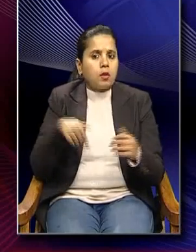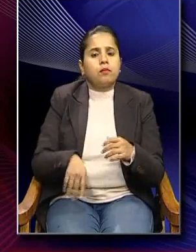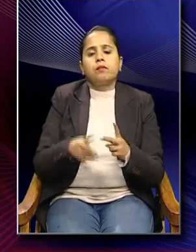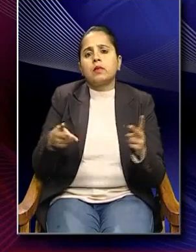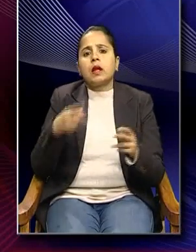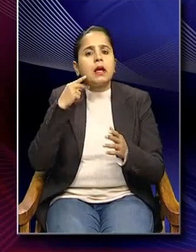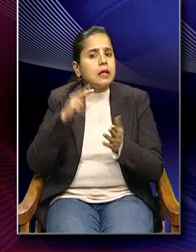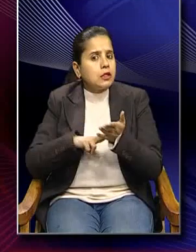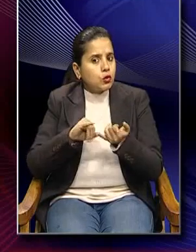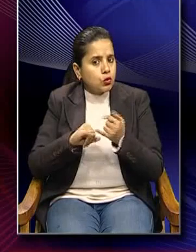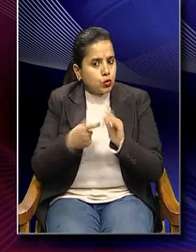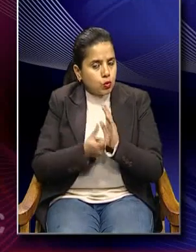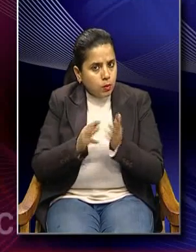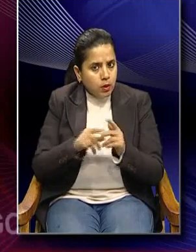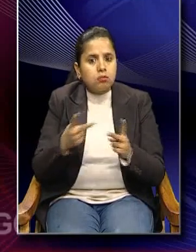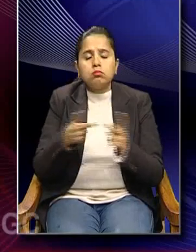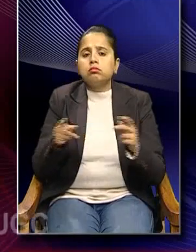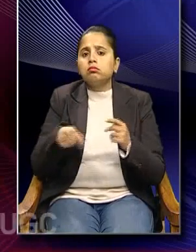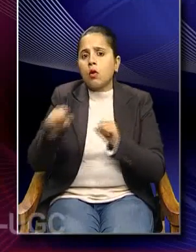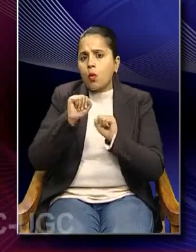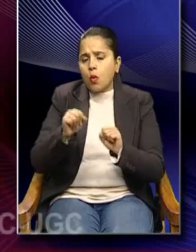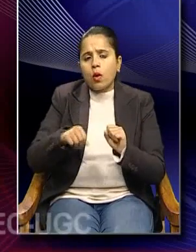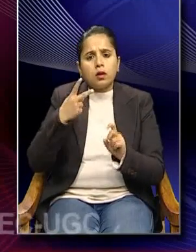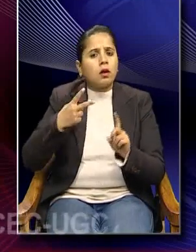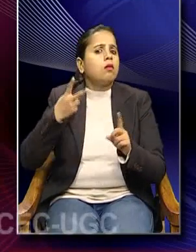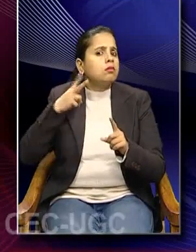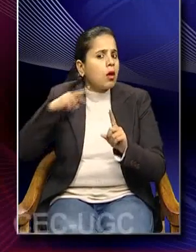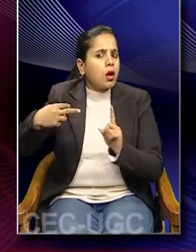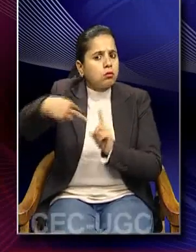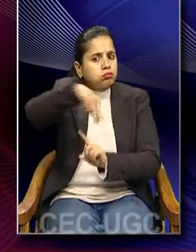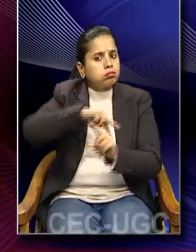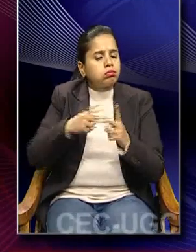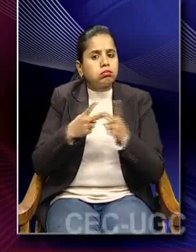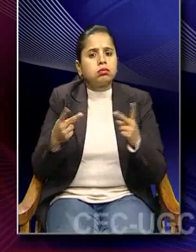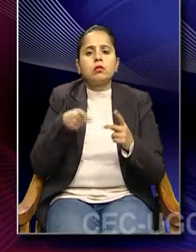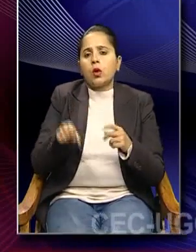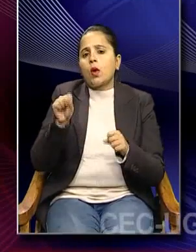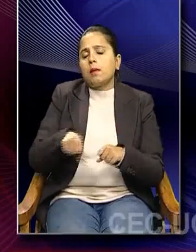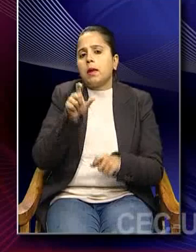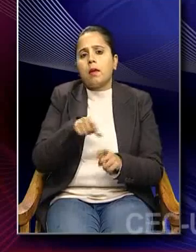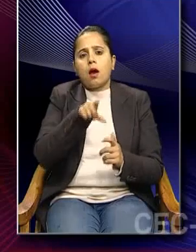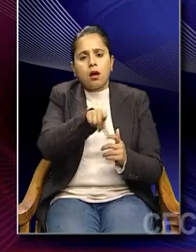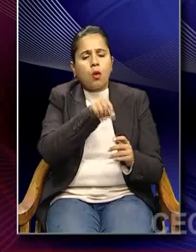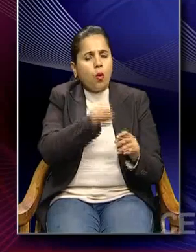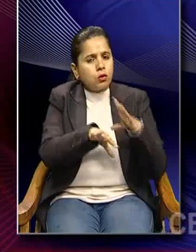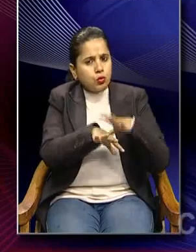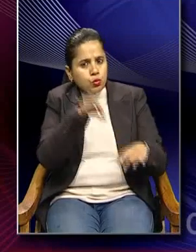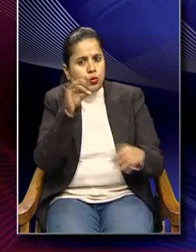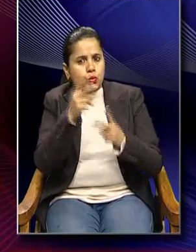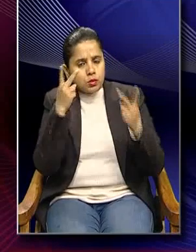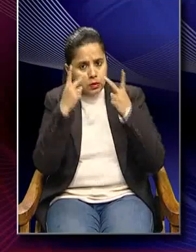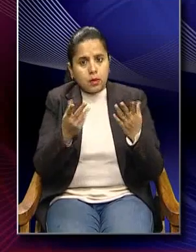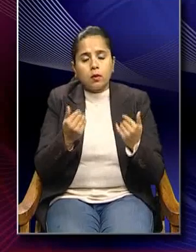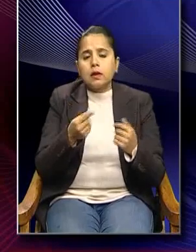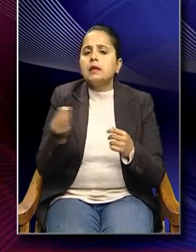gain, intrinsic gain. So these are different variety of utilities one can derive. So some kind of utility